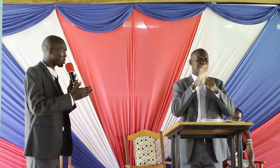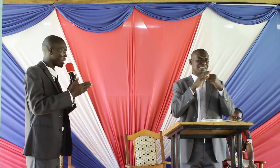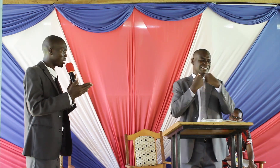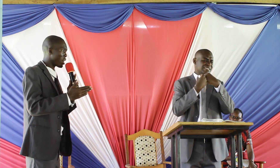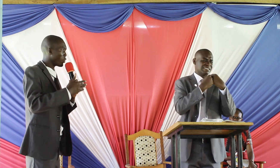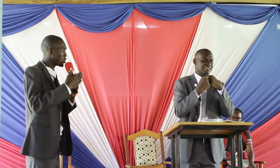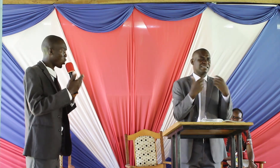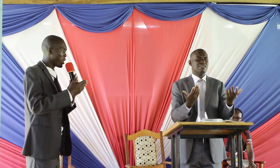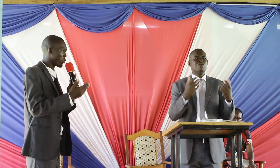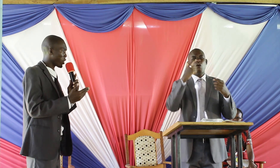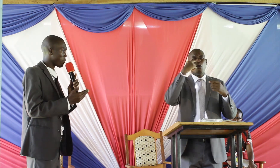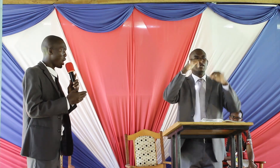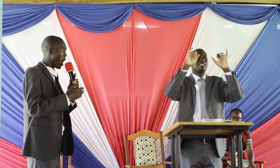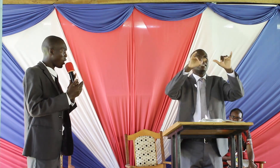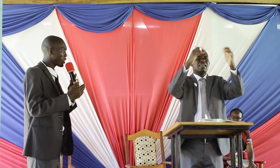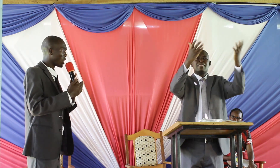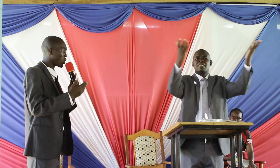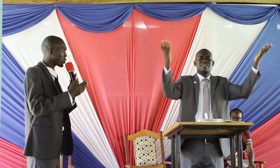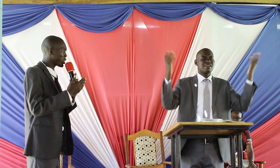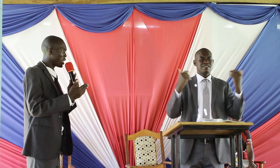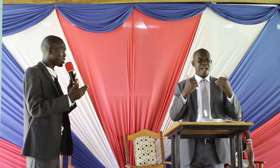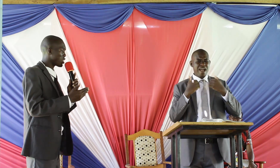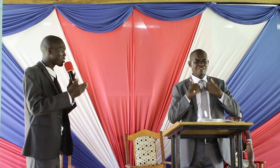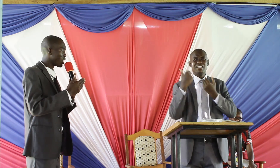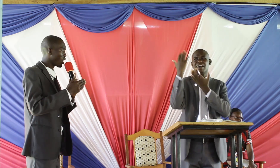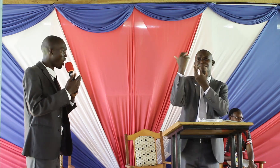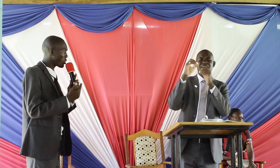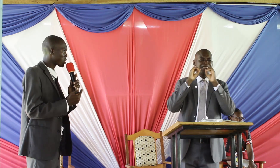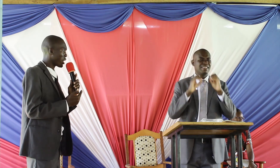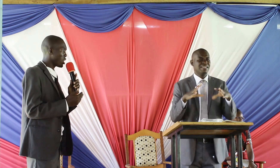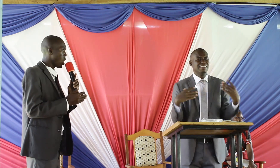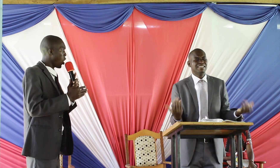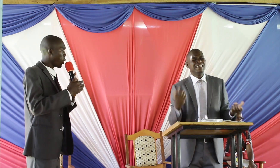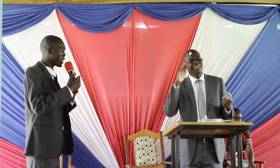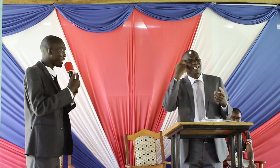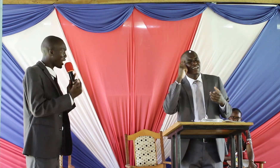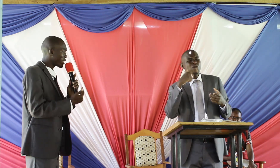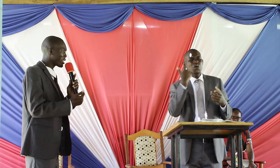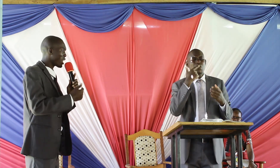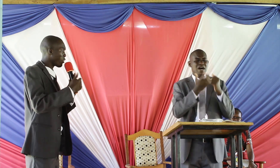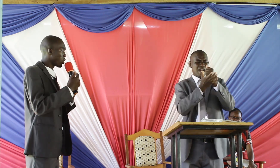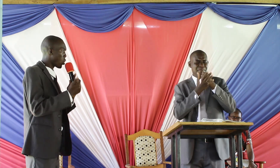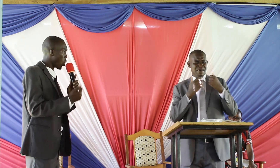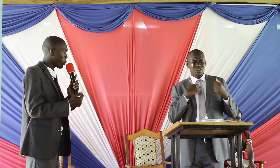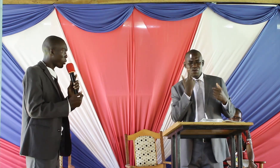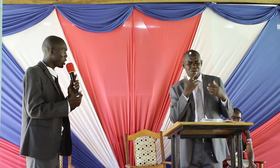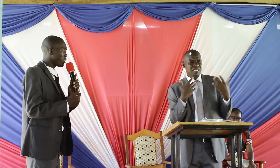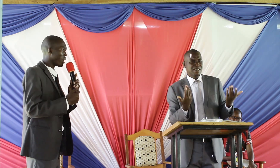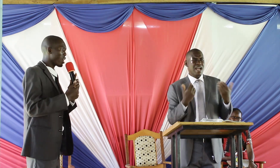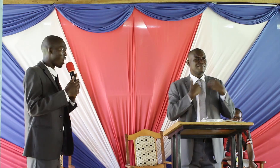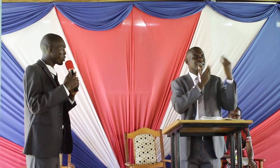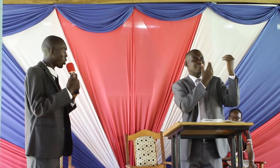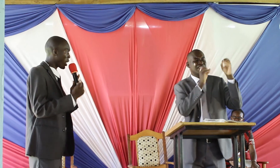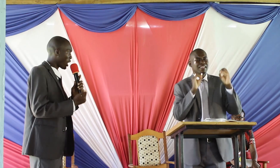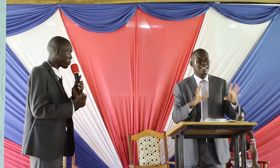are outside there. So many of them having a lot of challenges. They're staying outside, hoping nothing. They have no hope.